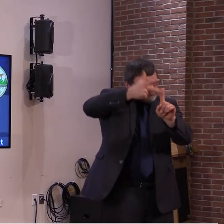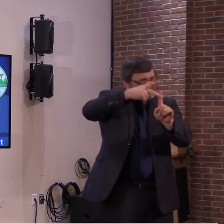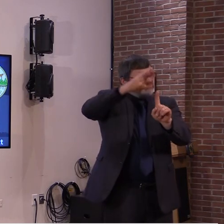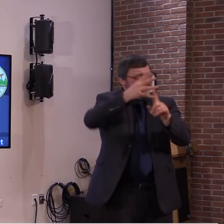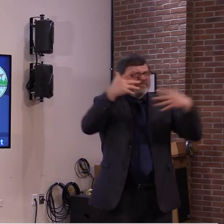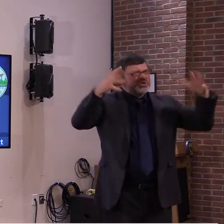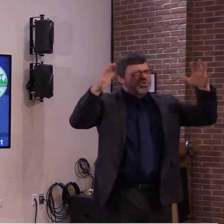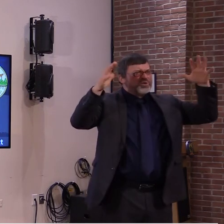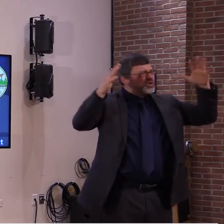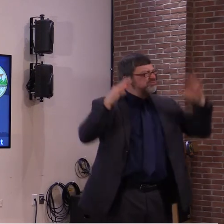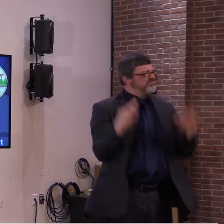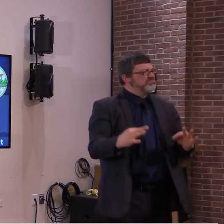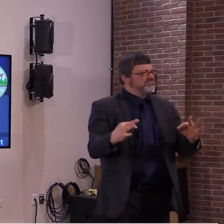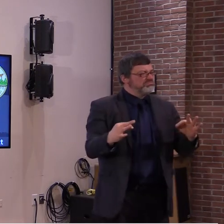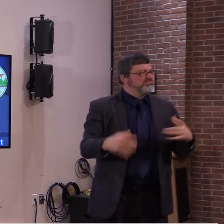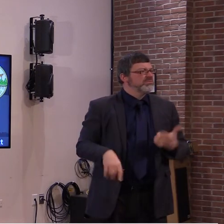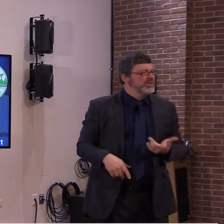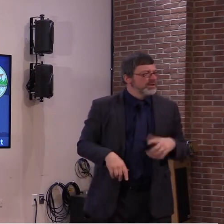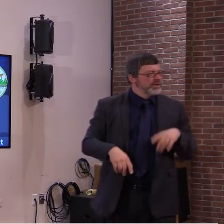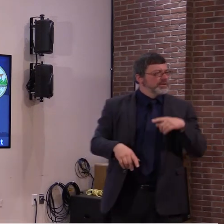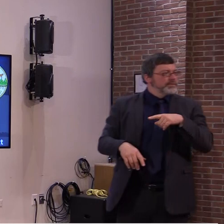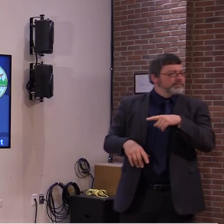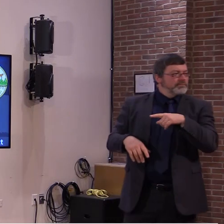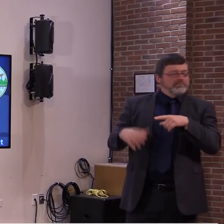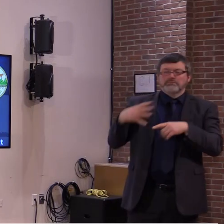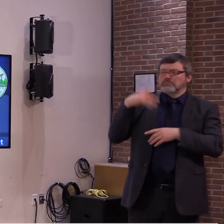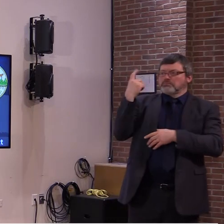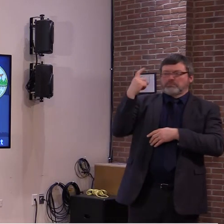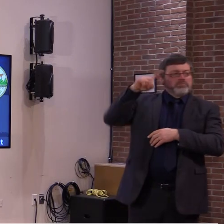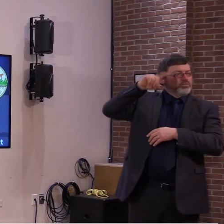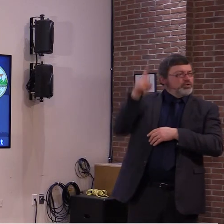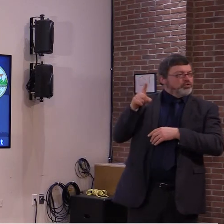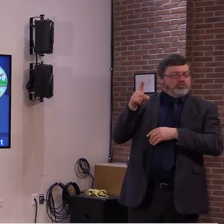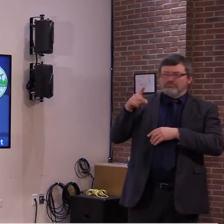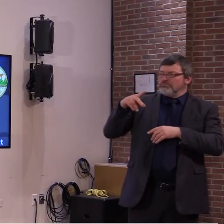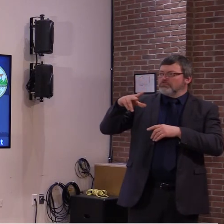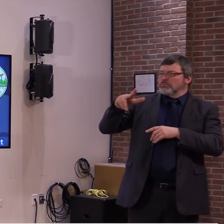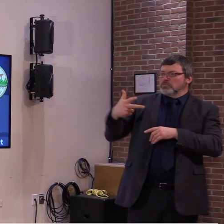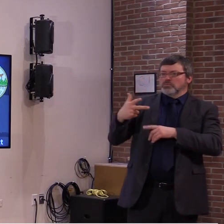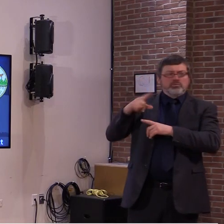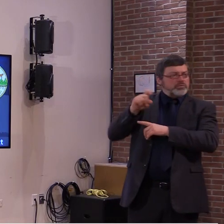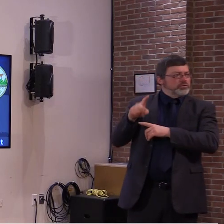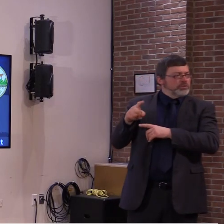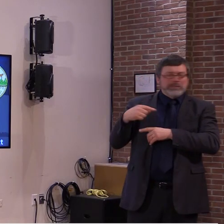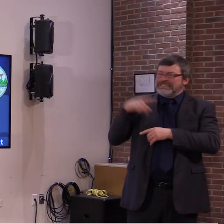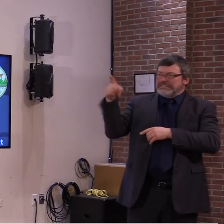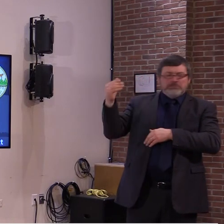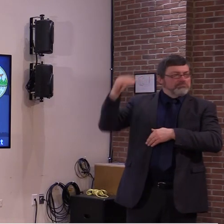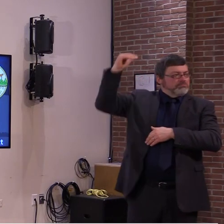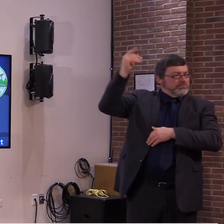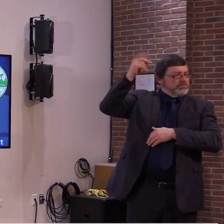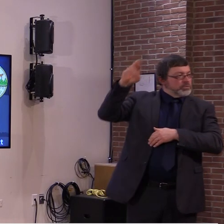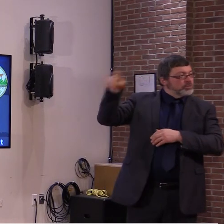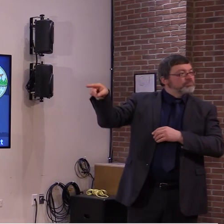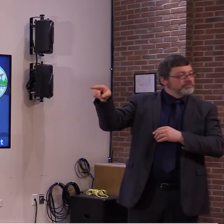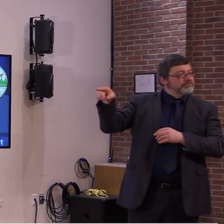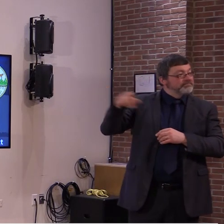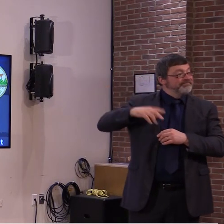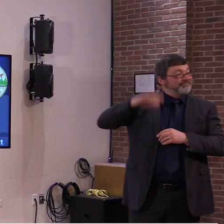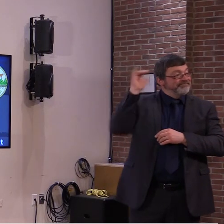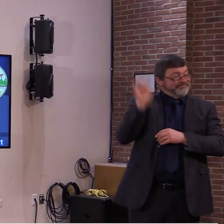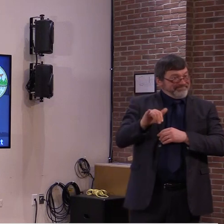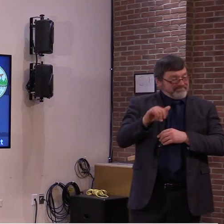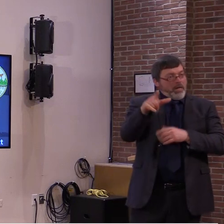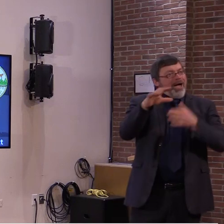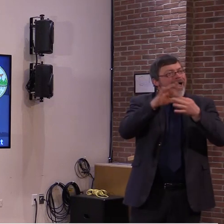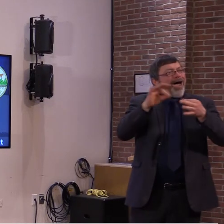for Dr. Levine. Doctor, you mentioned that we've administered a little over 17,000 doses administered.